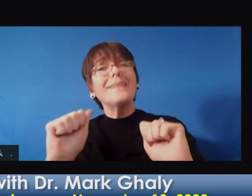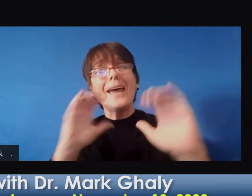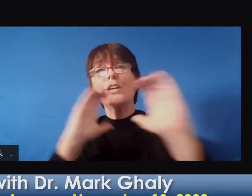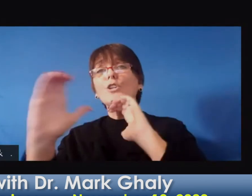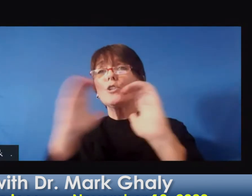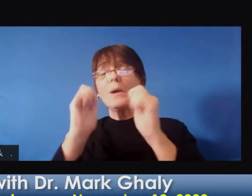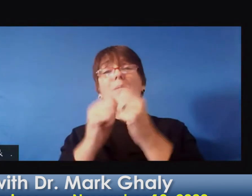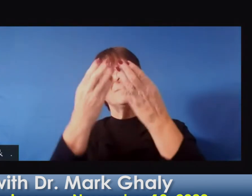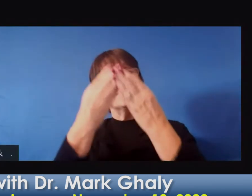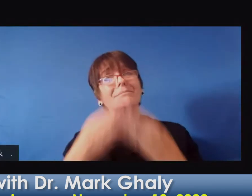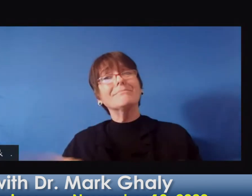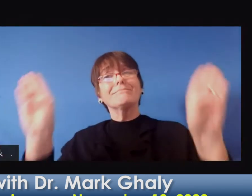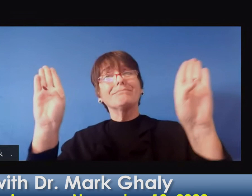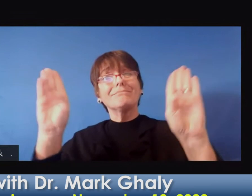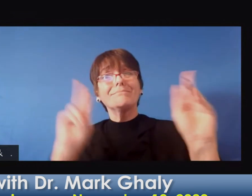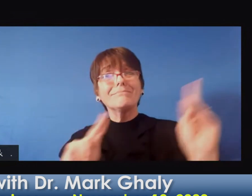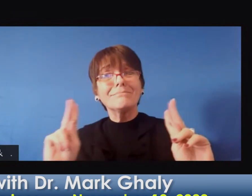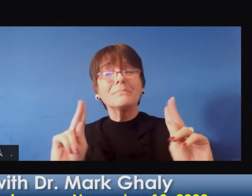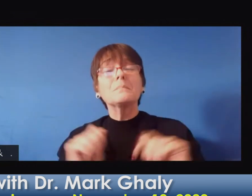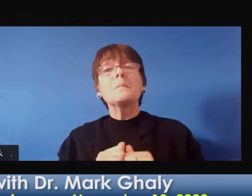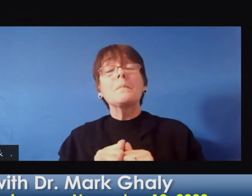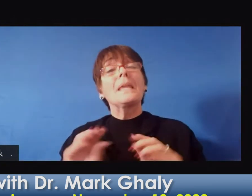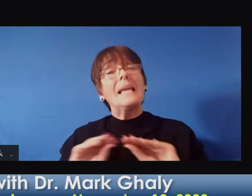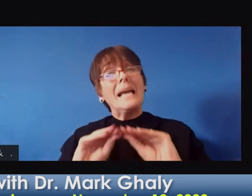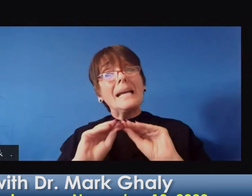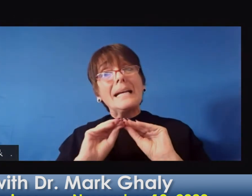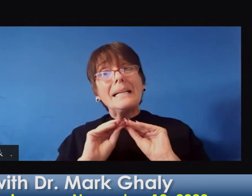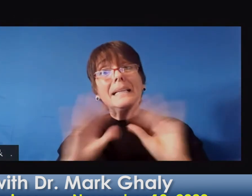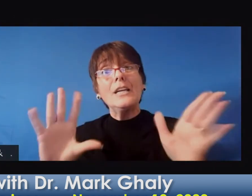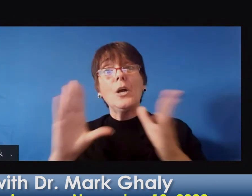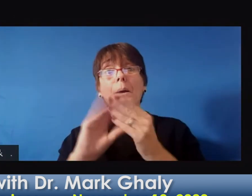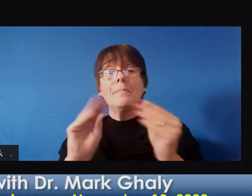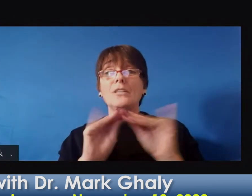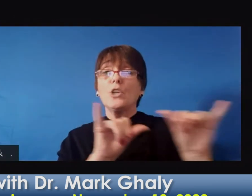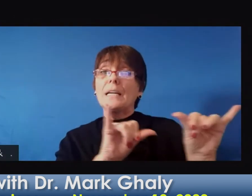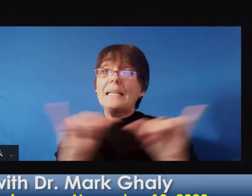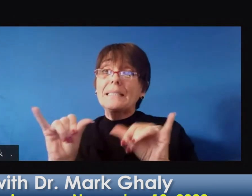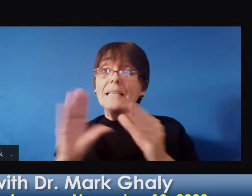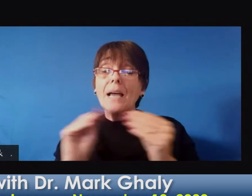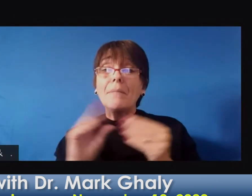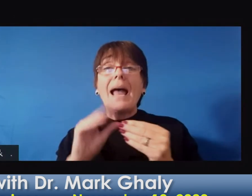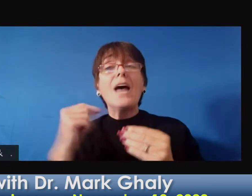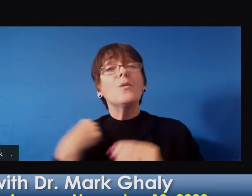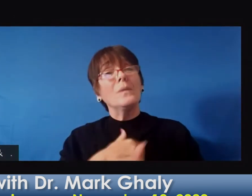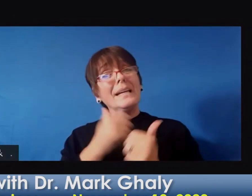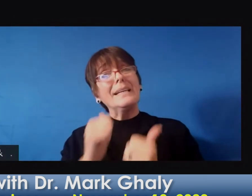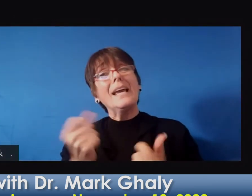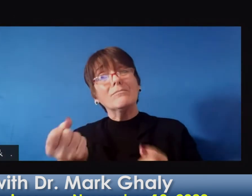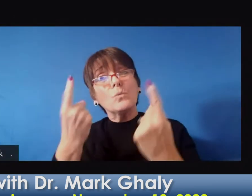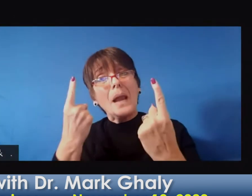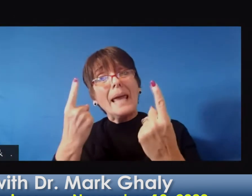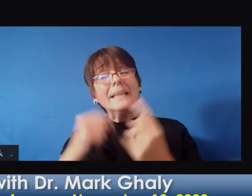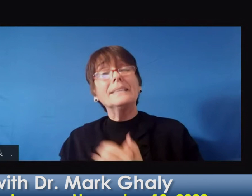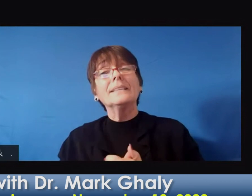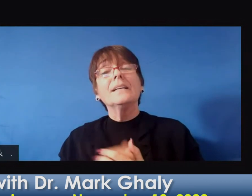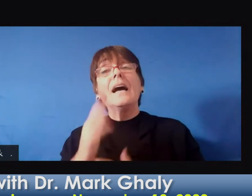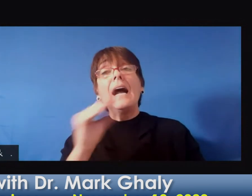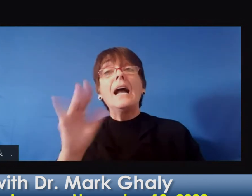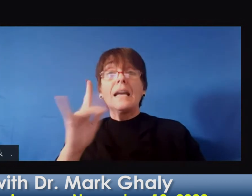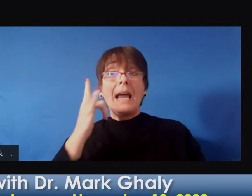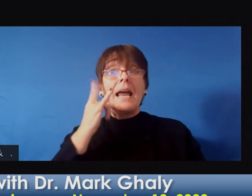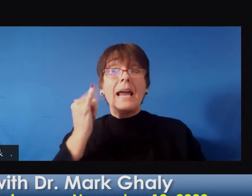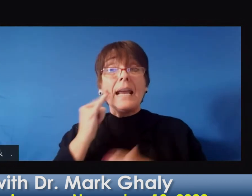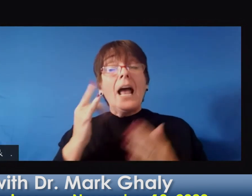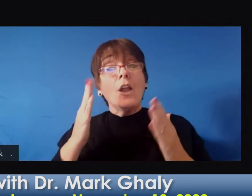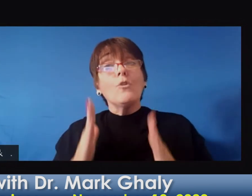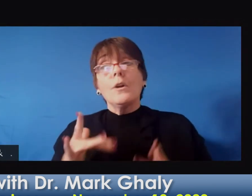broad public a clear message, a consistent message, and a relatable message. so that Californians